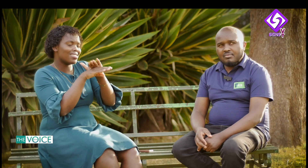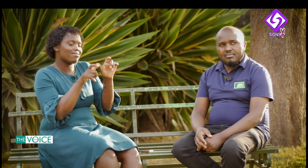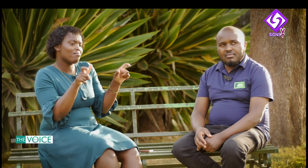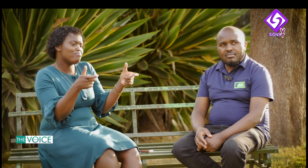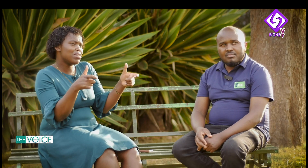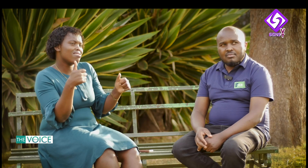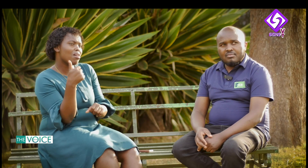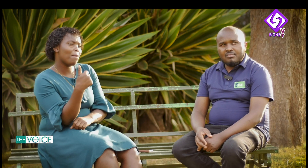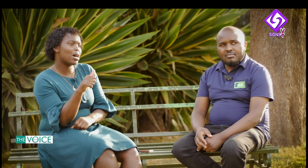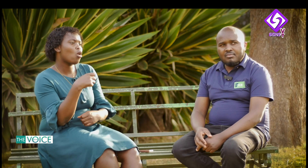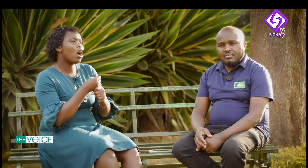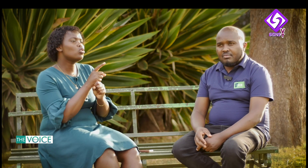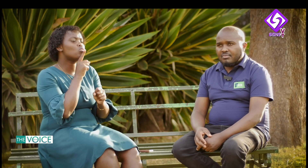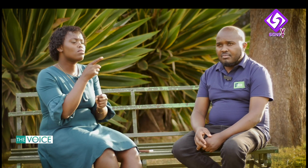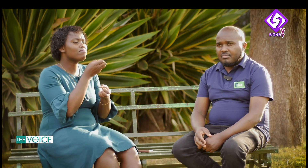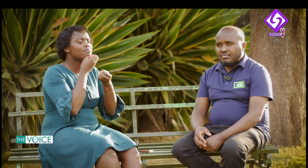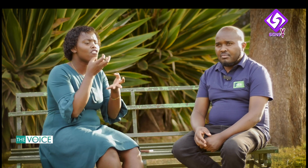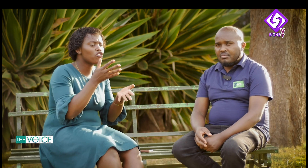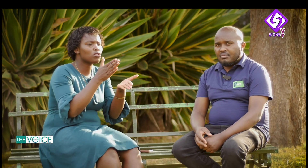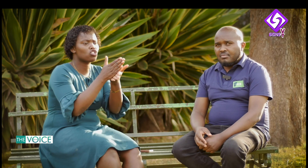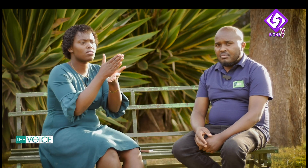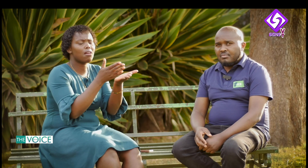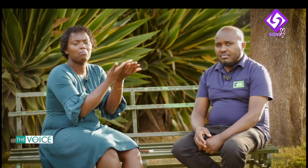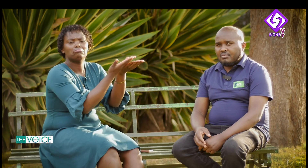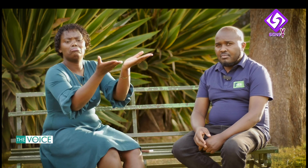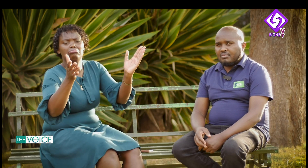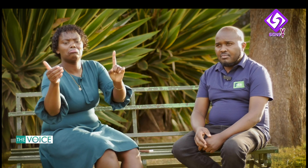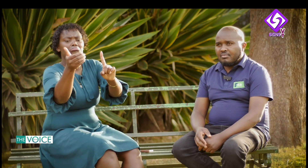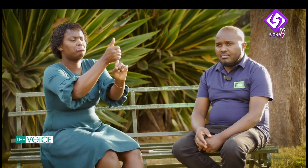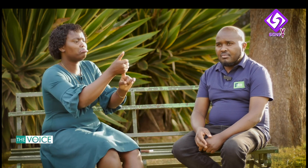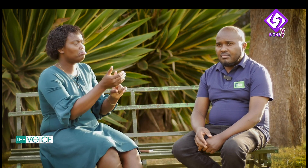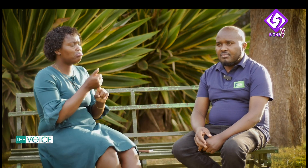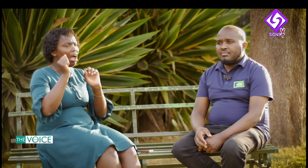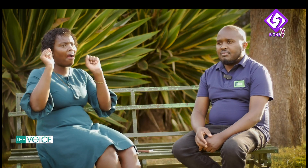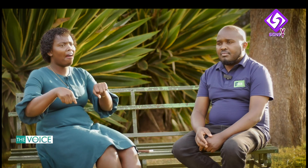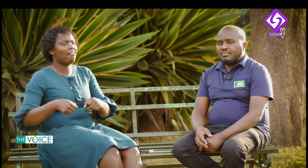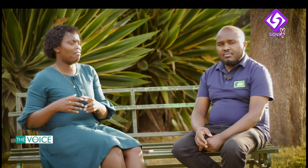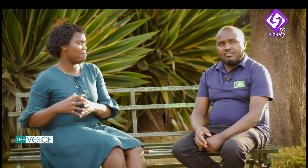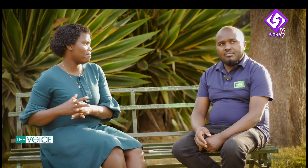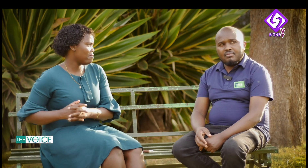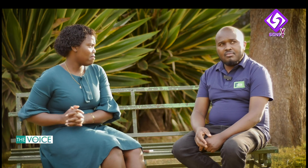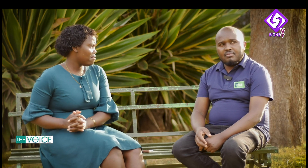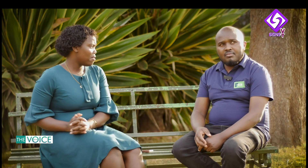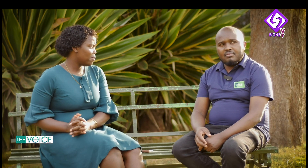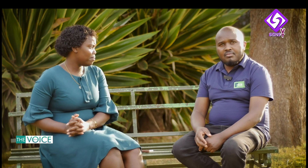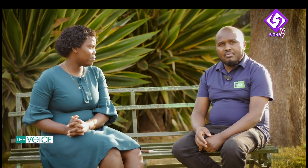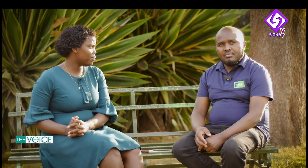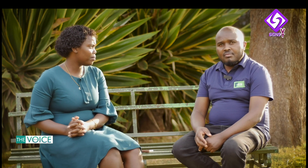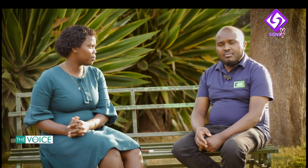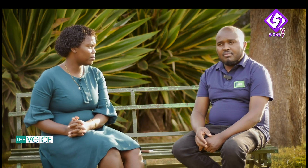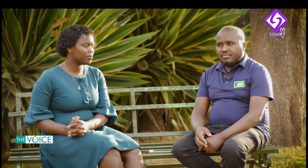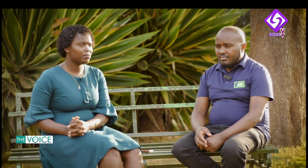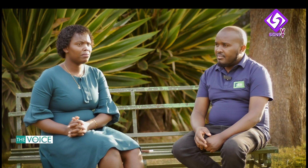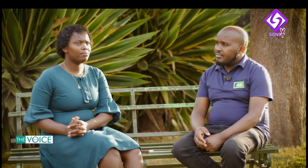people really don't have access to the media? So how do you mitigate that?